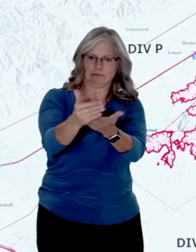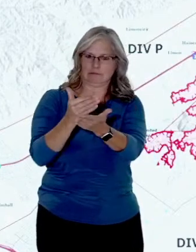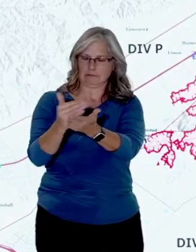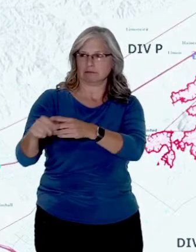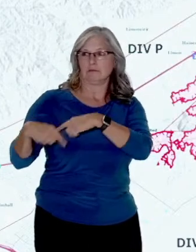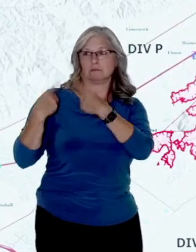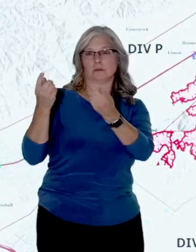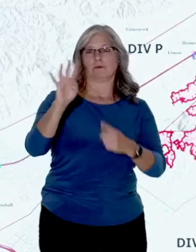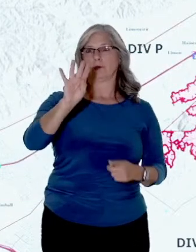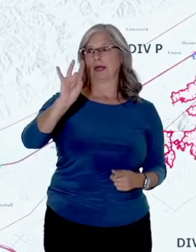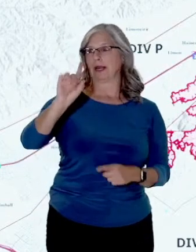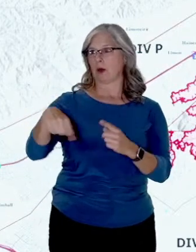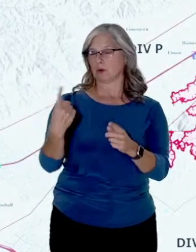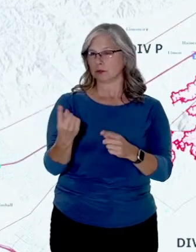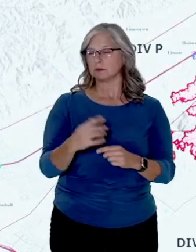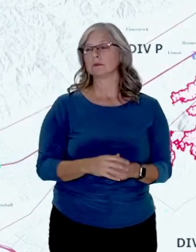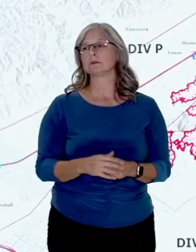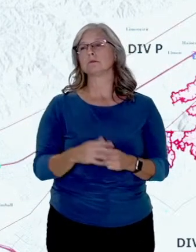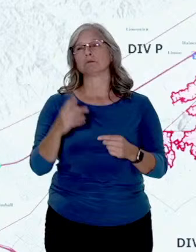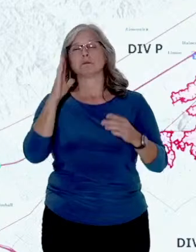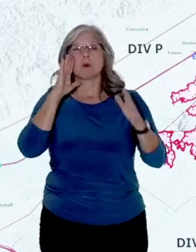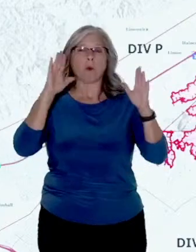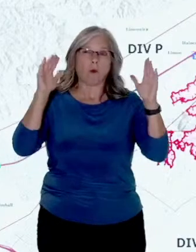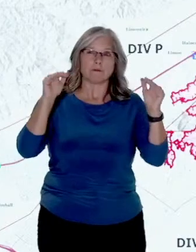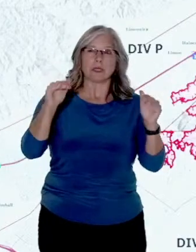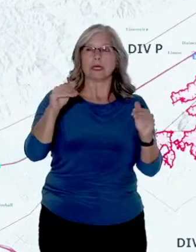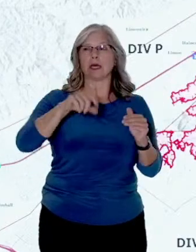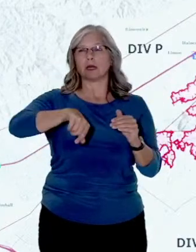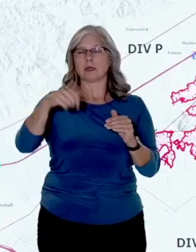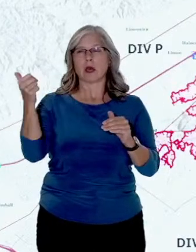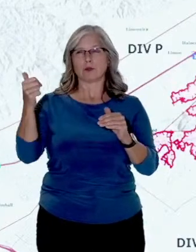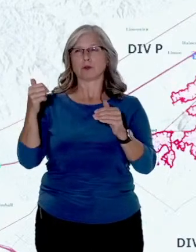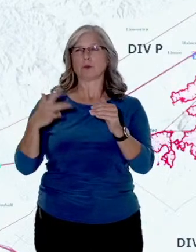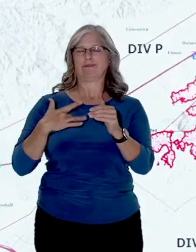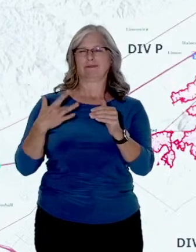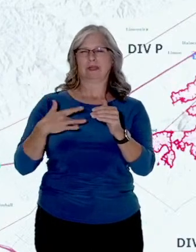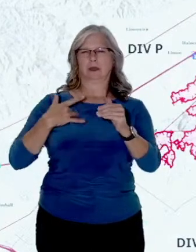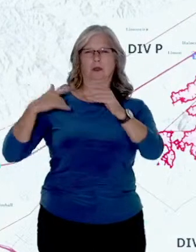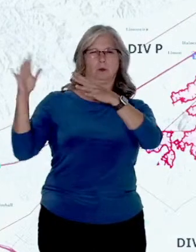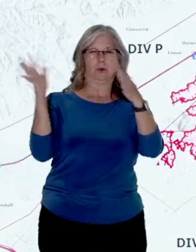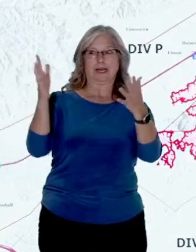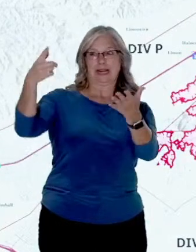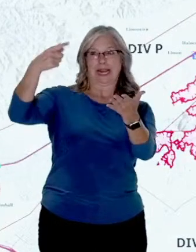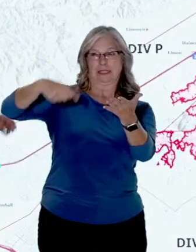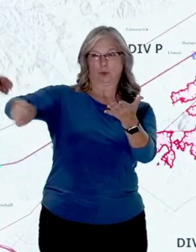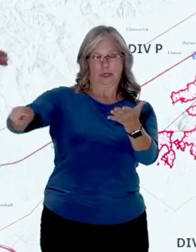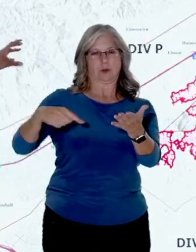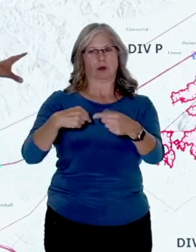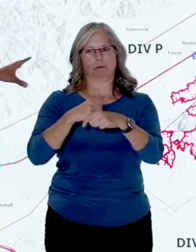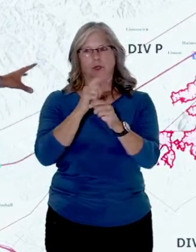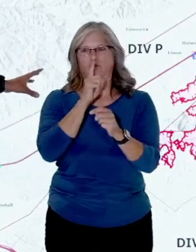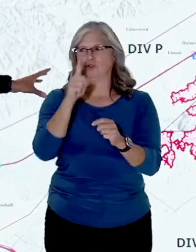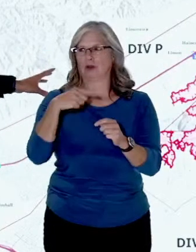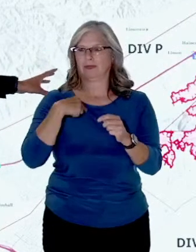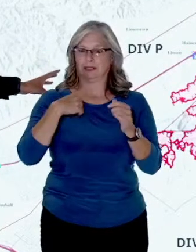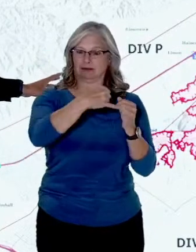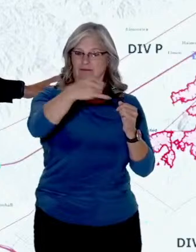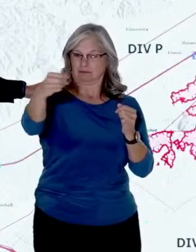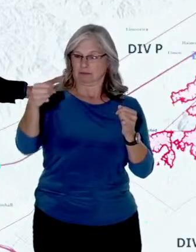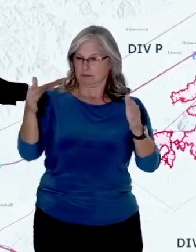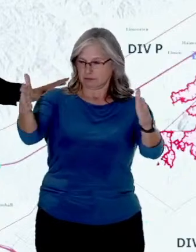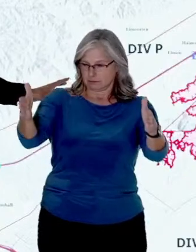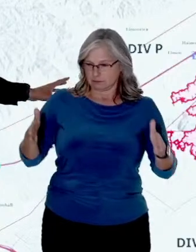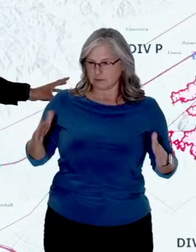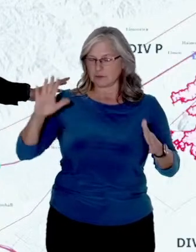are expecting a transition of a possible another moderate northeast wind event coming in next week, and so we really want to make sure that this perimeter and all the